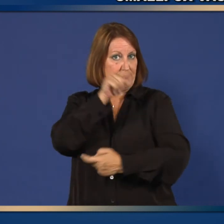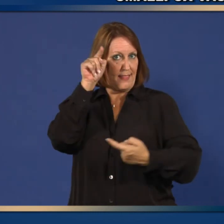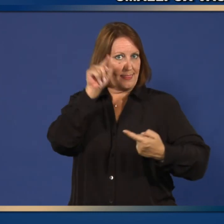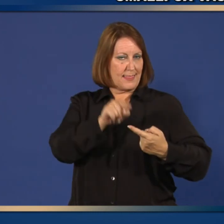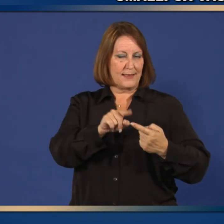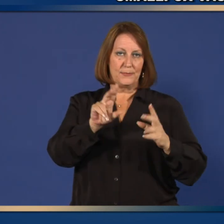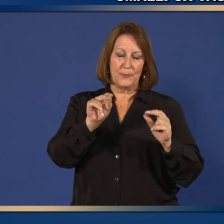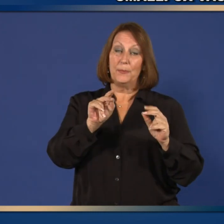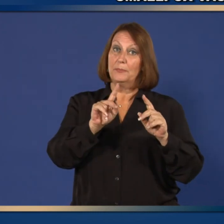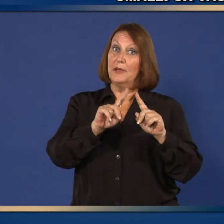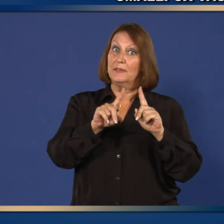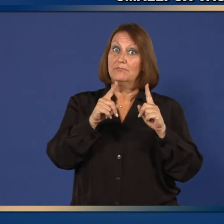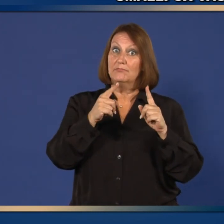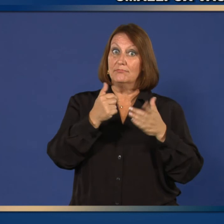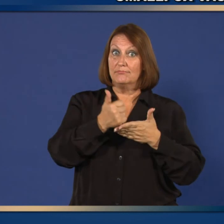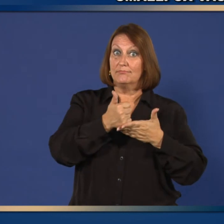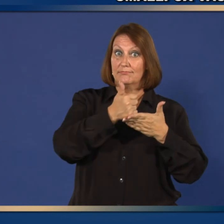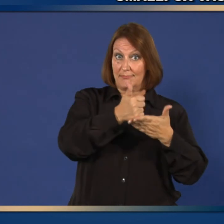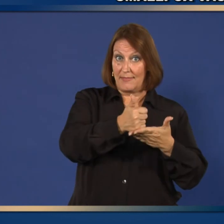effects.